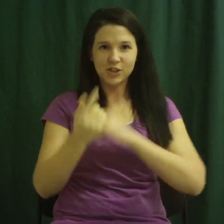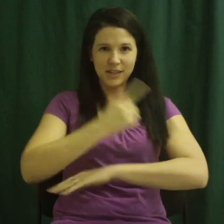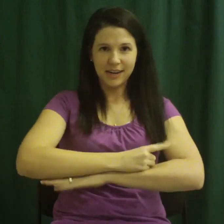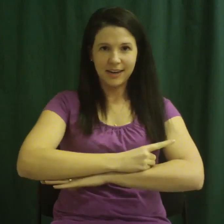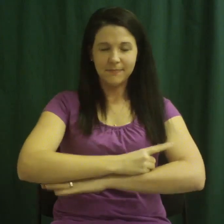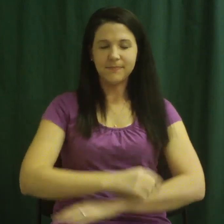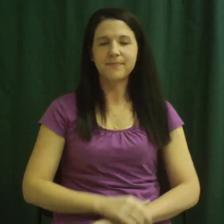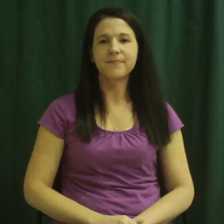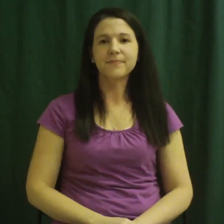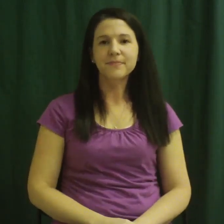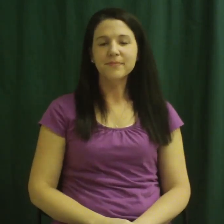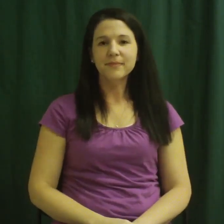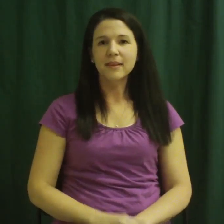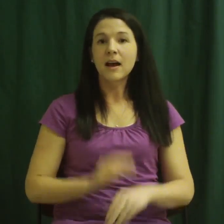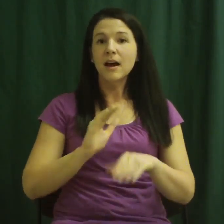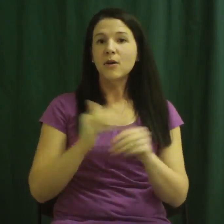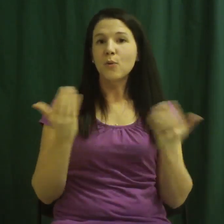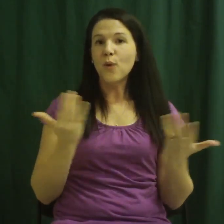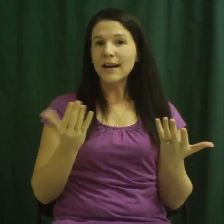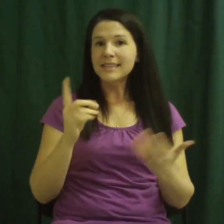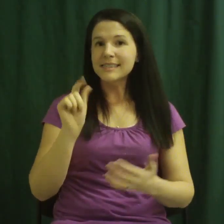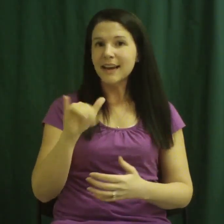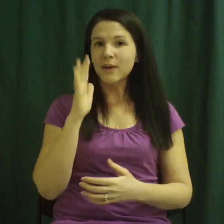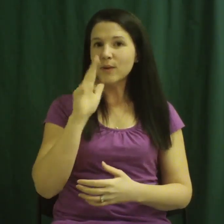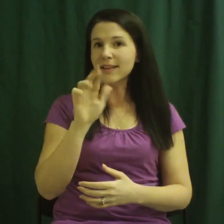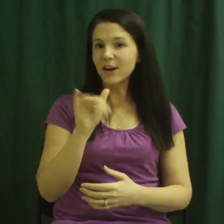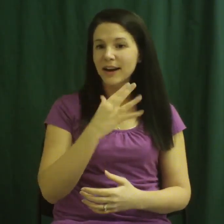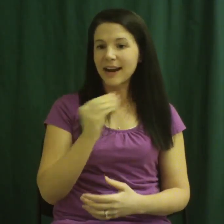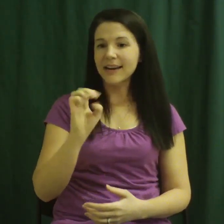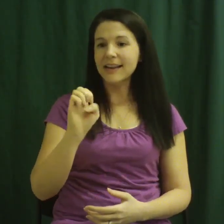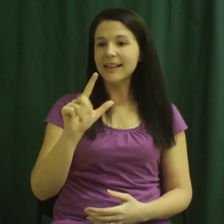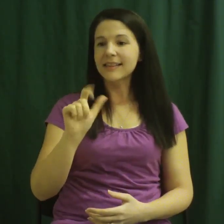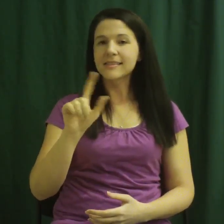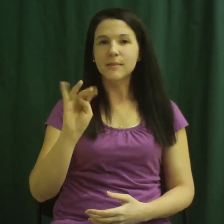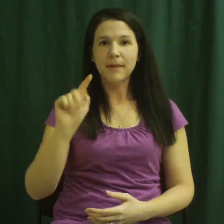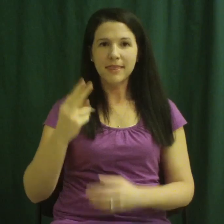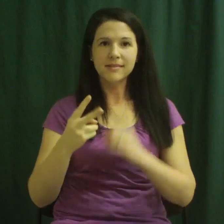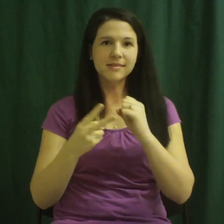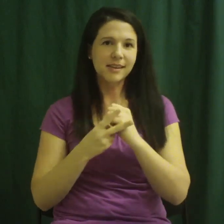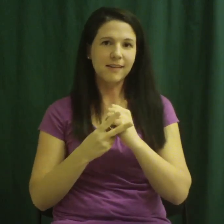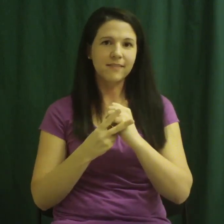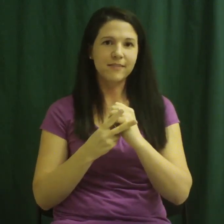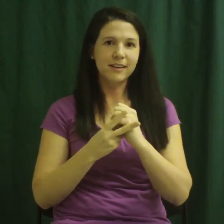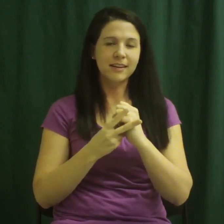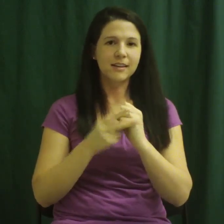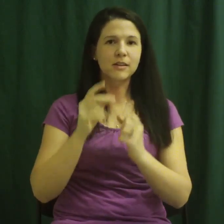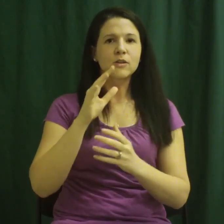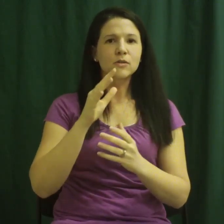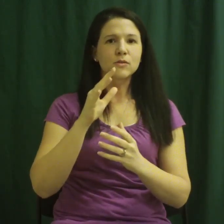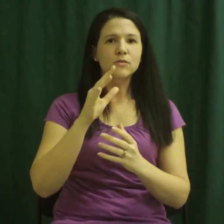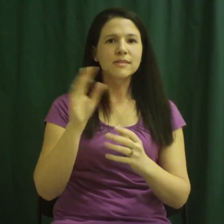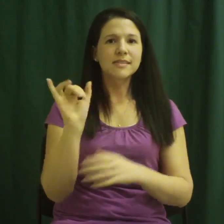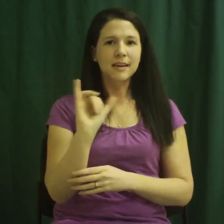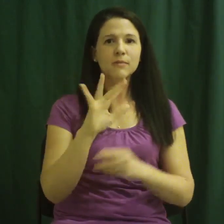you. On what date will Larry and Elizabeth have saved the same amount of money?